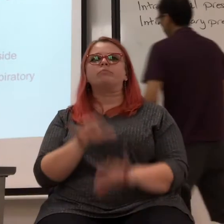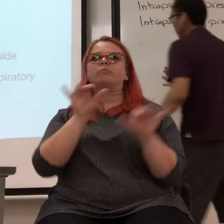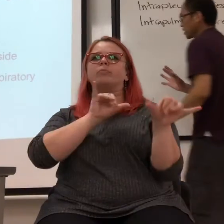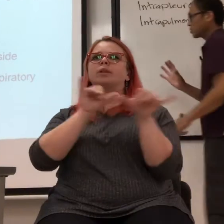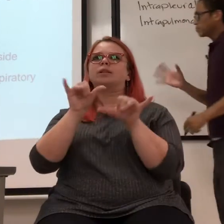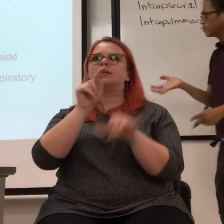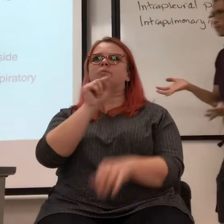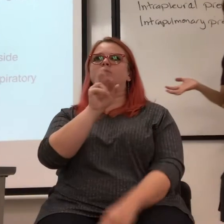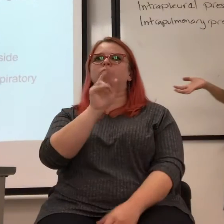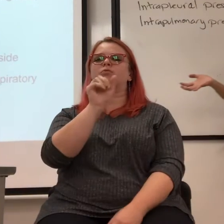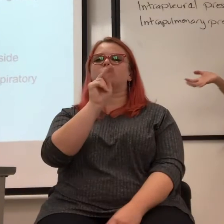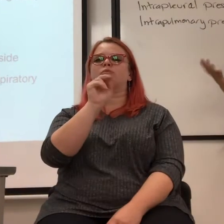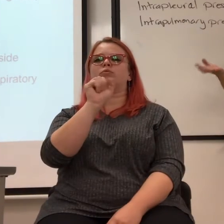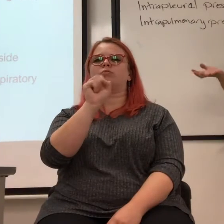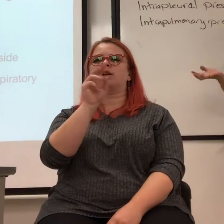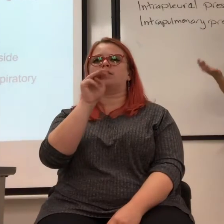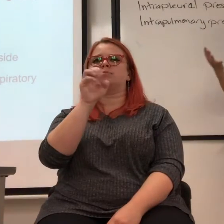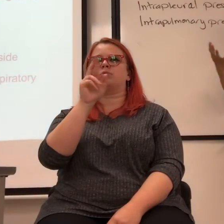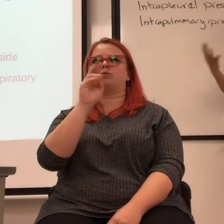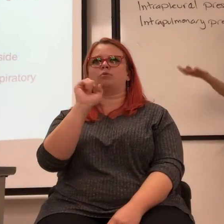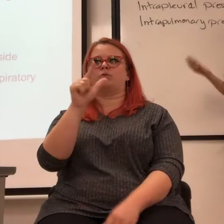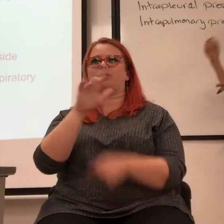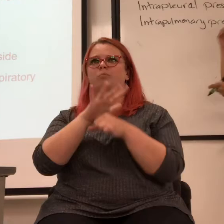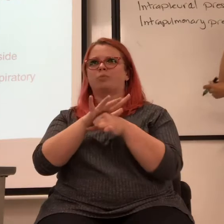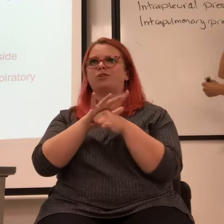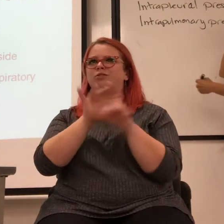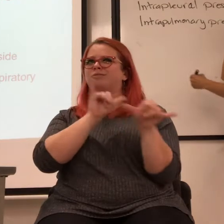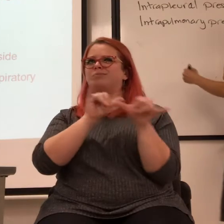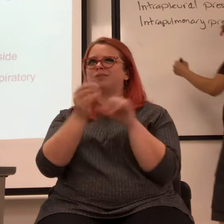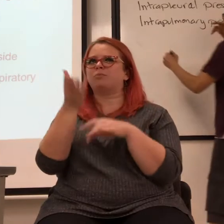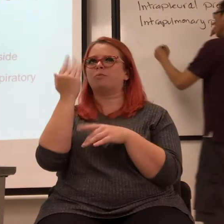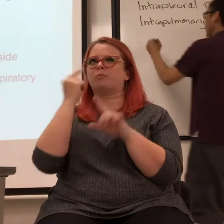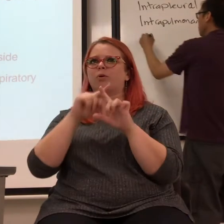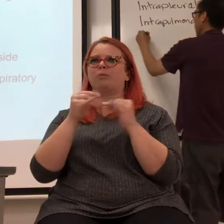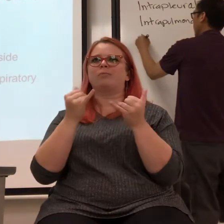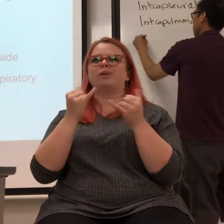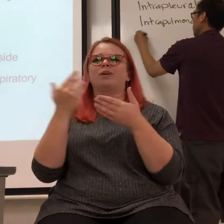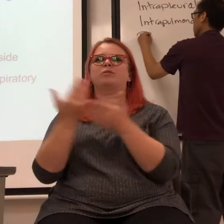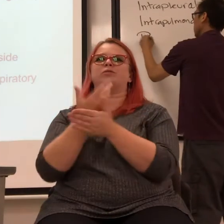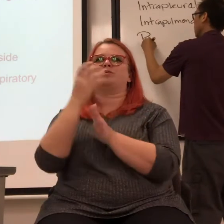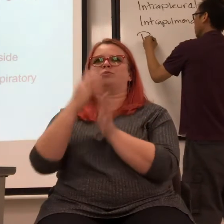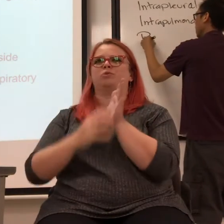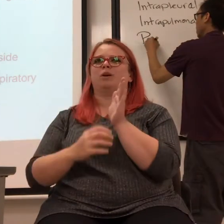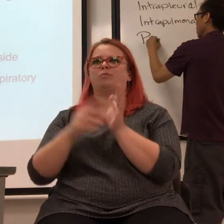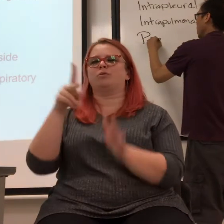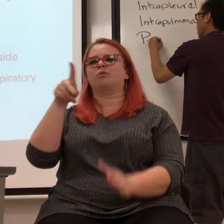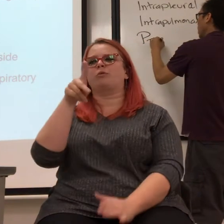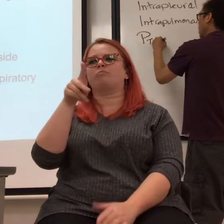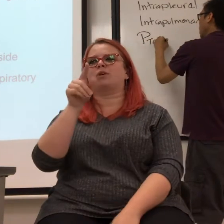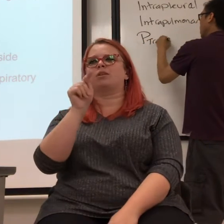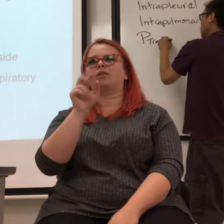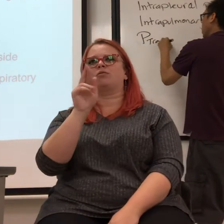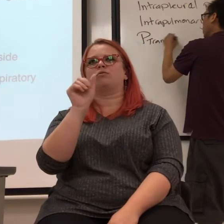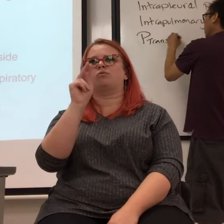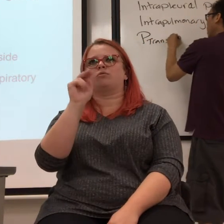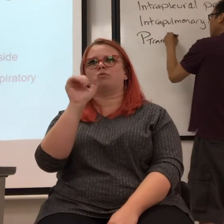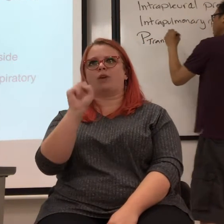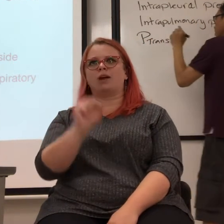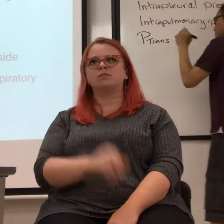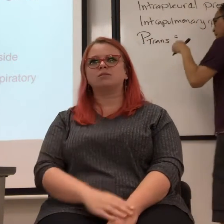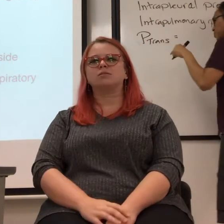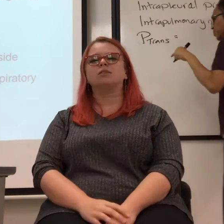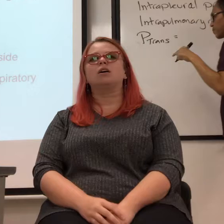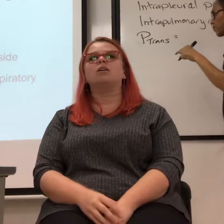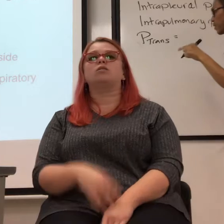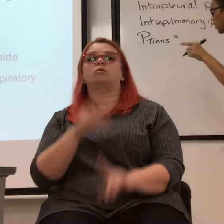transmural pressure as before, except now it's a different chapter, P trans. So applied